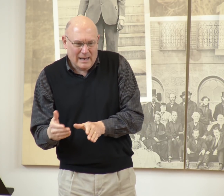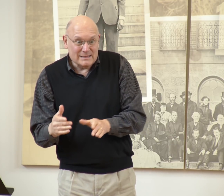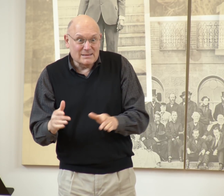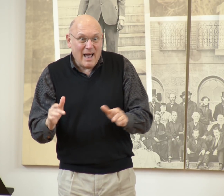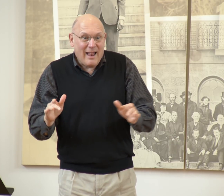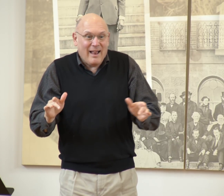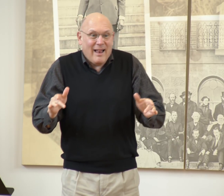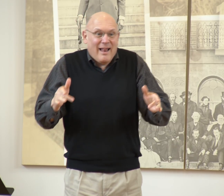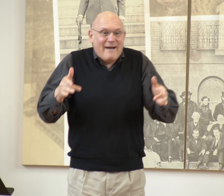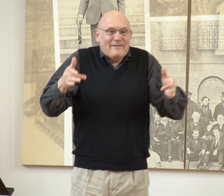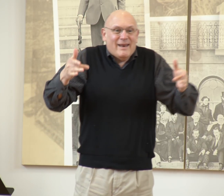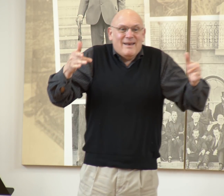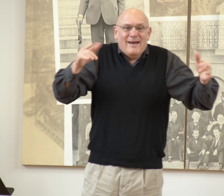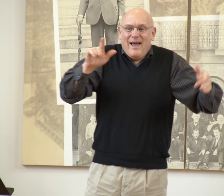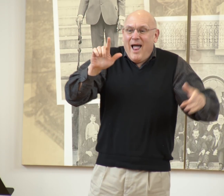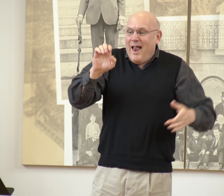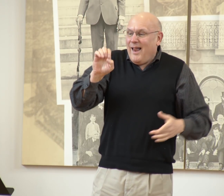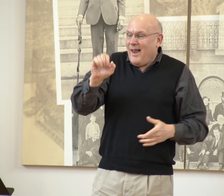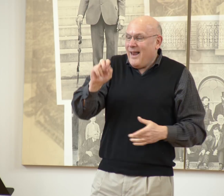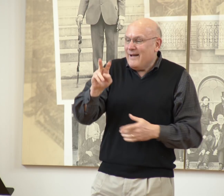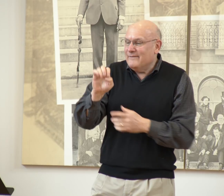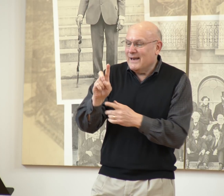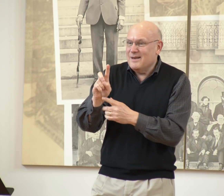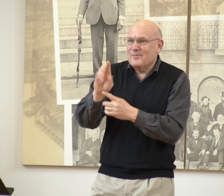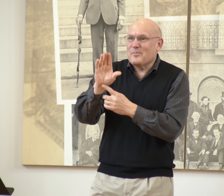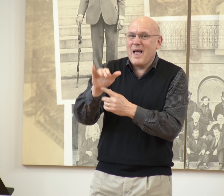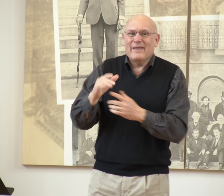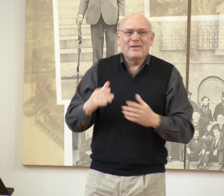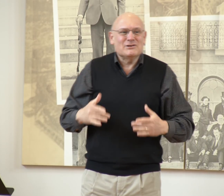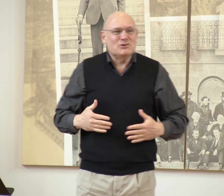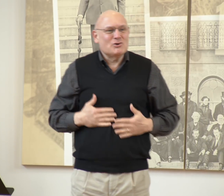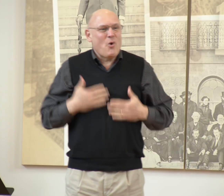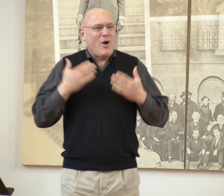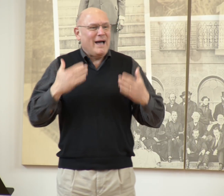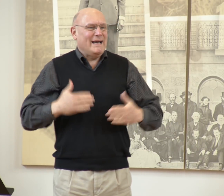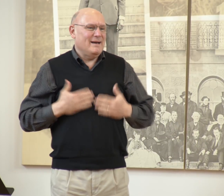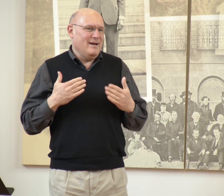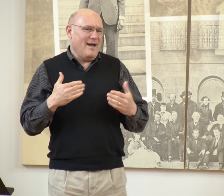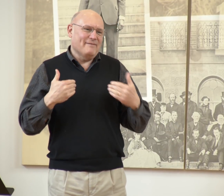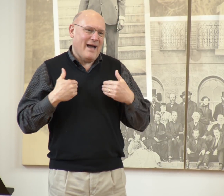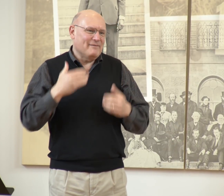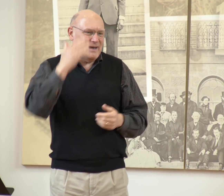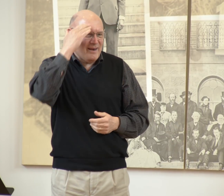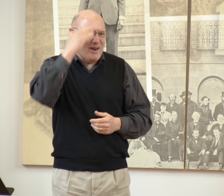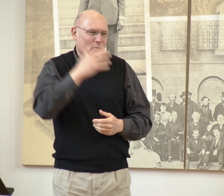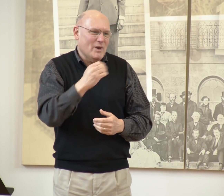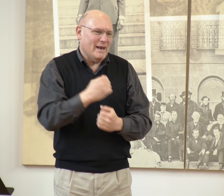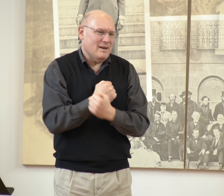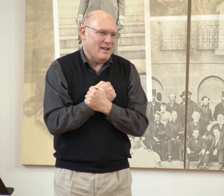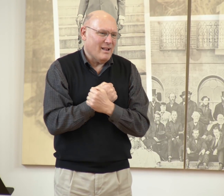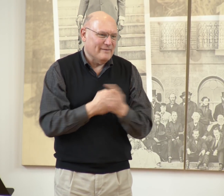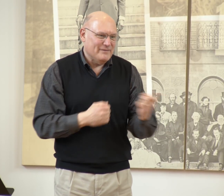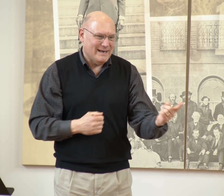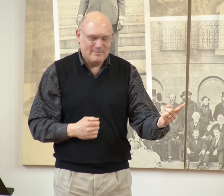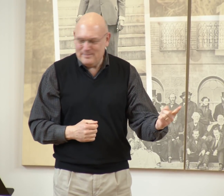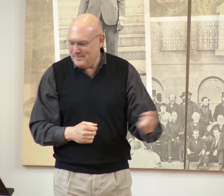with his passing is leavened by the joy that we have of knowing